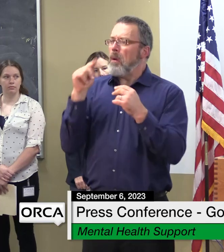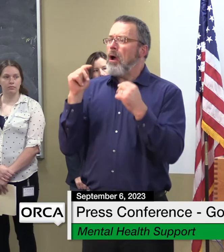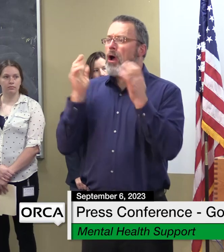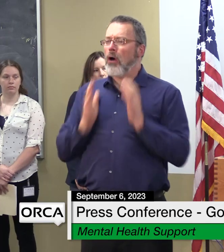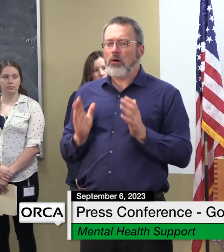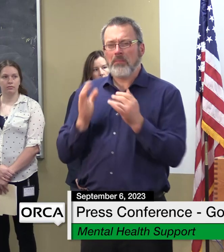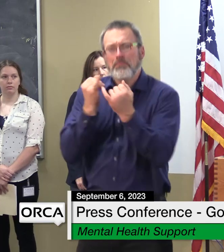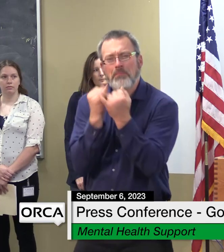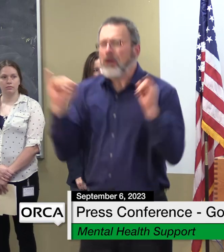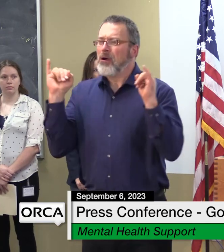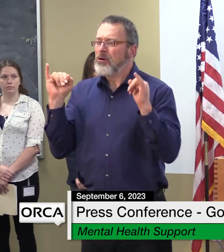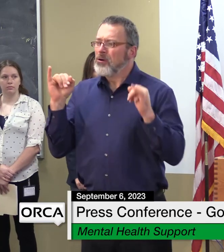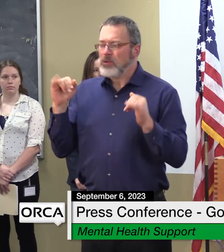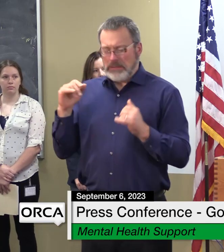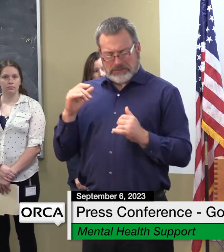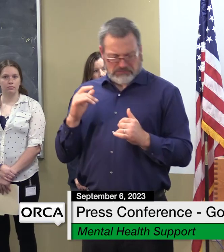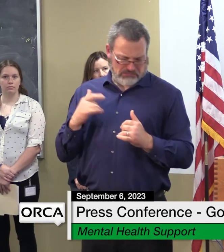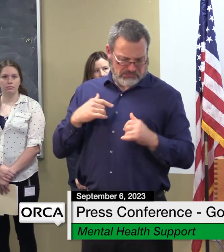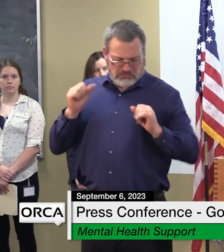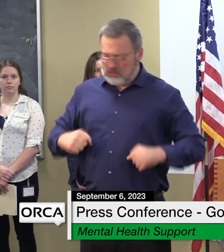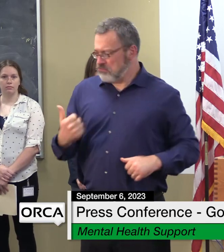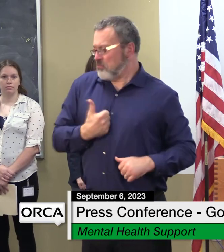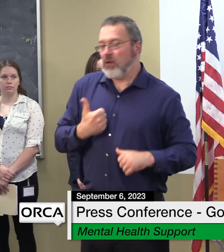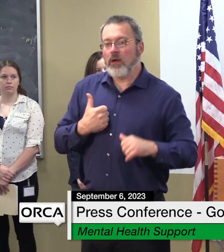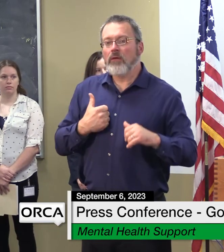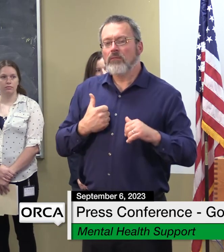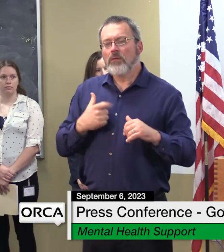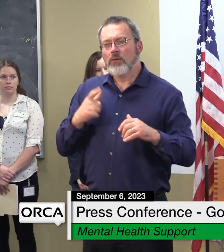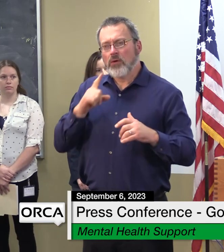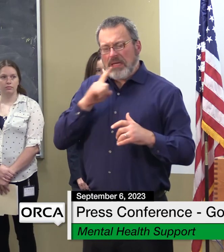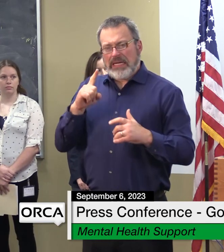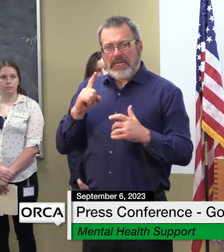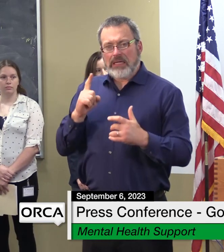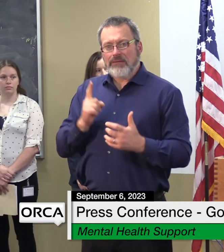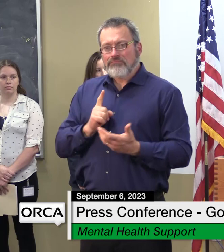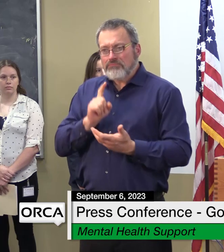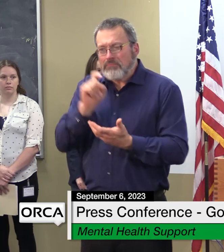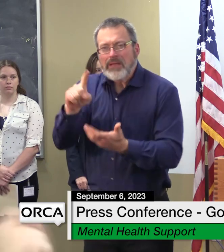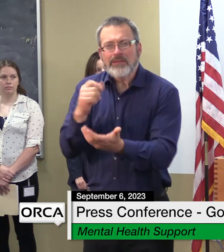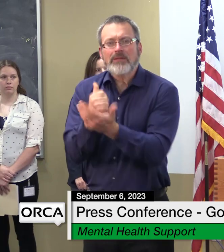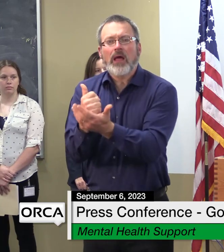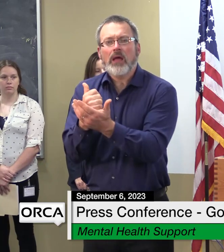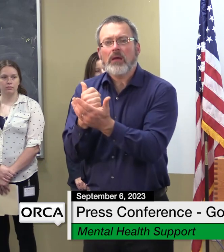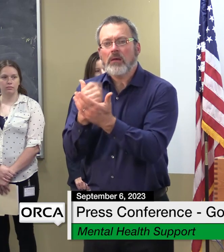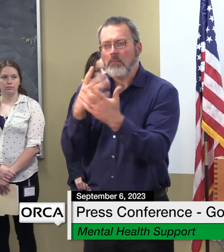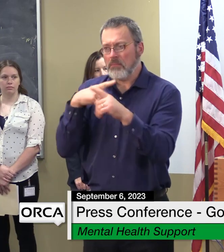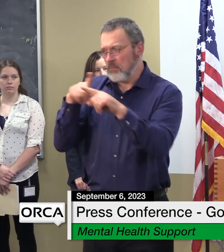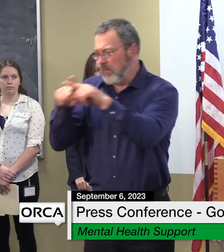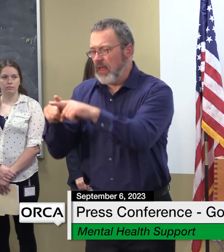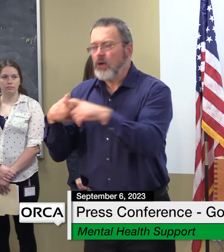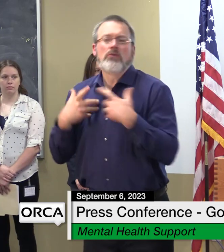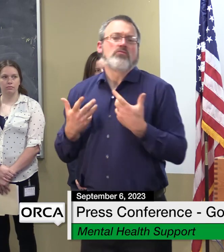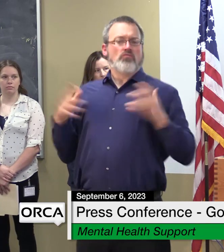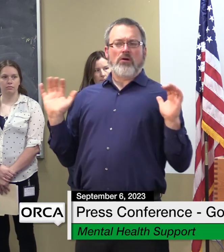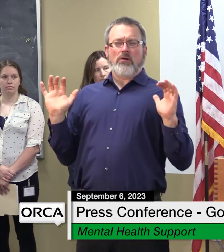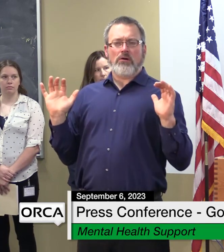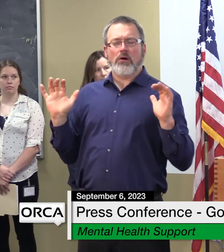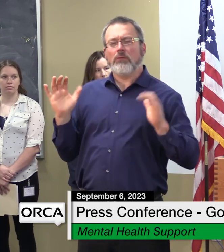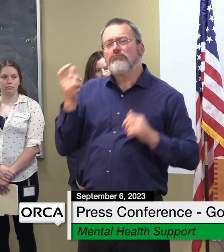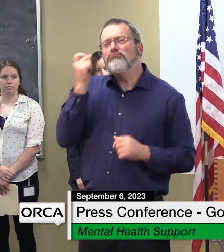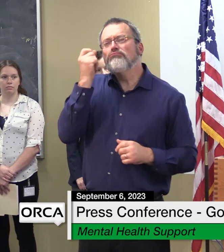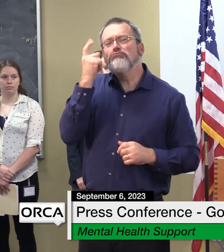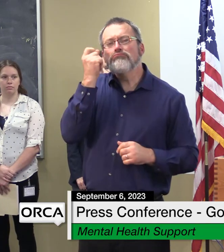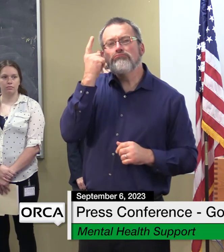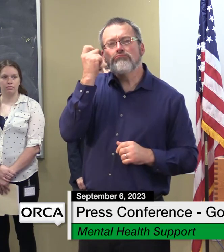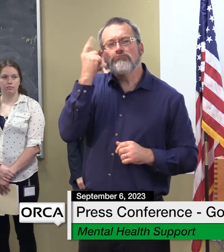help, even when they need it. They don't want to be burdened, they don't want to burden anyone else, but it's not a